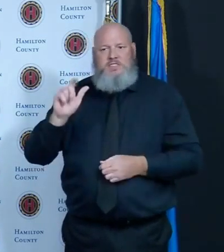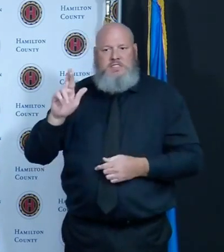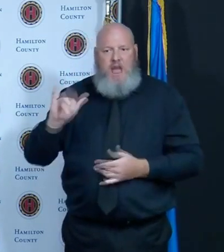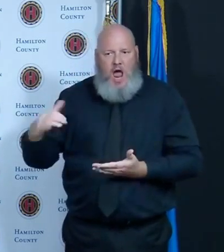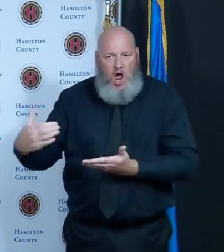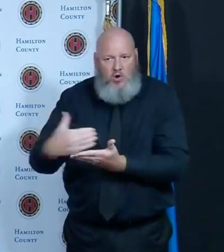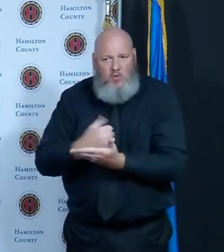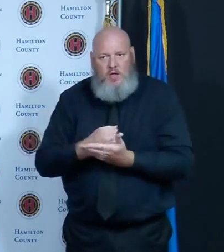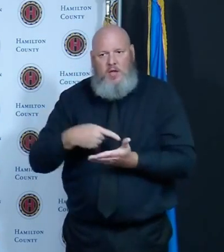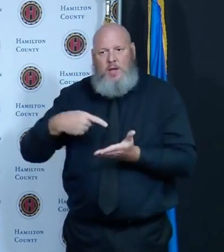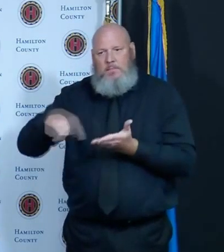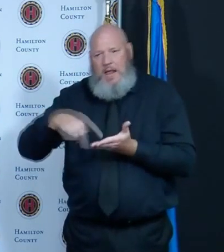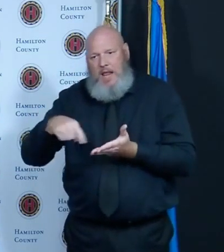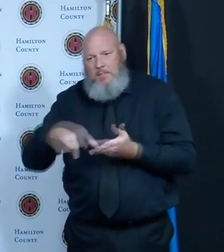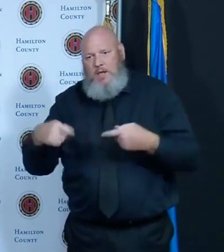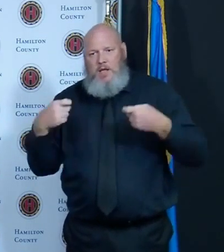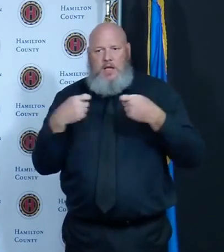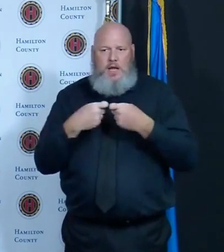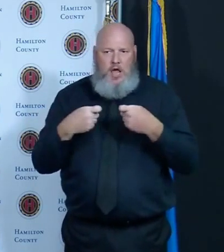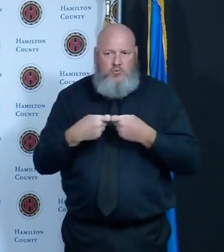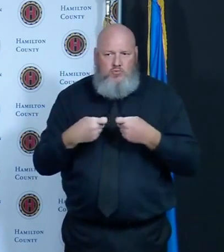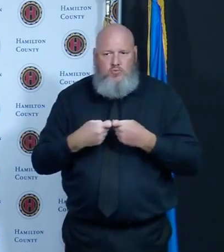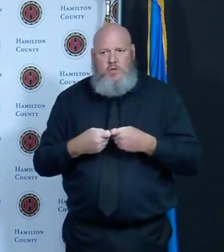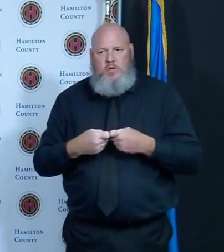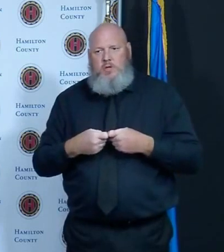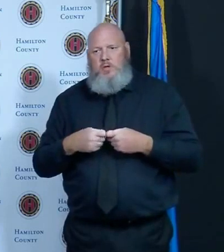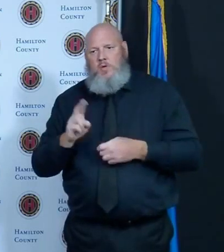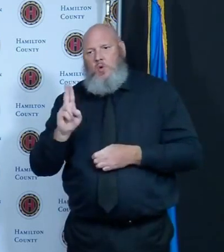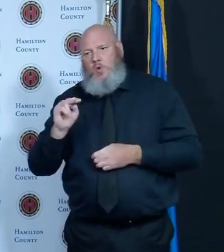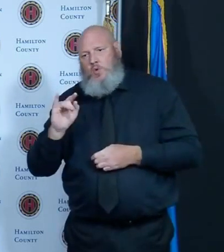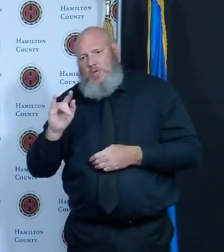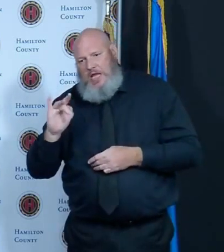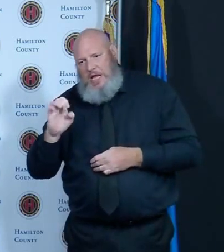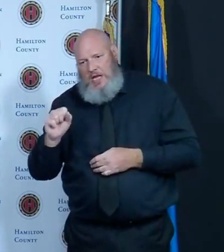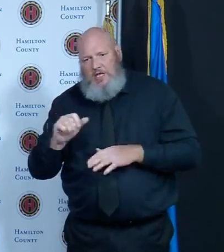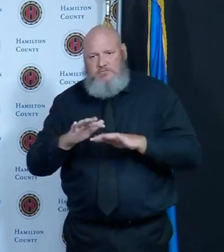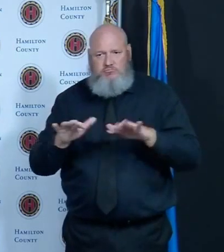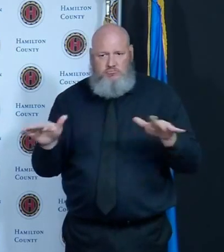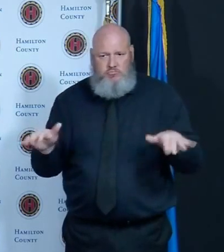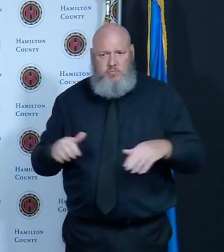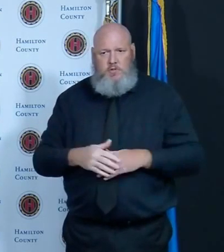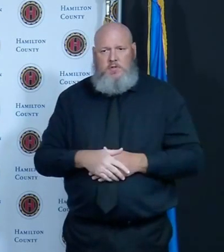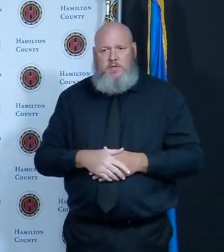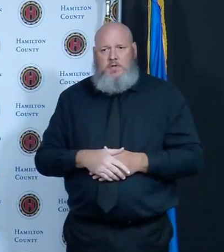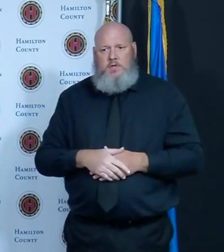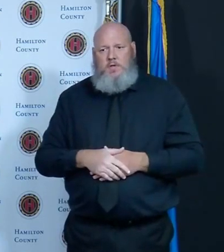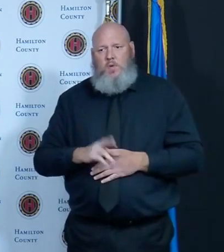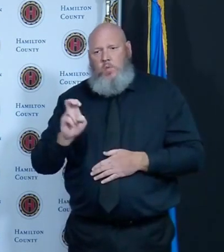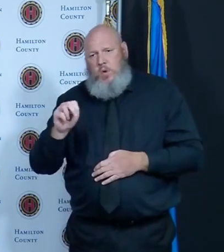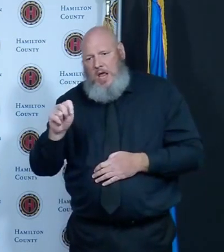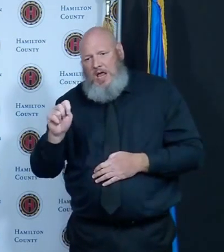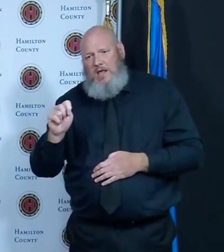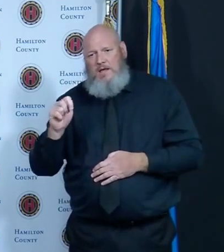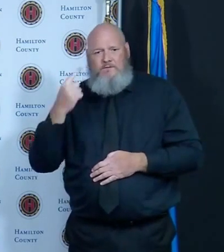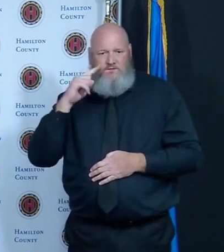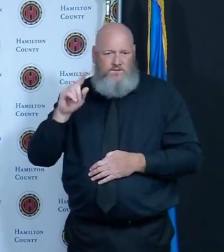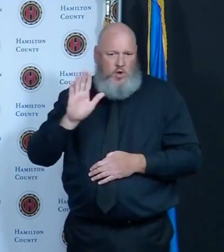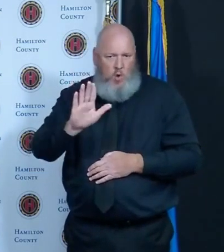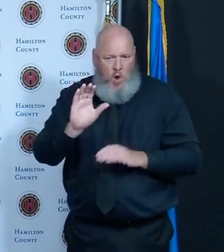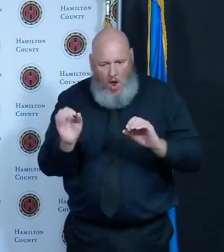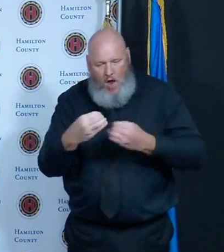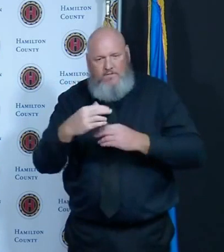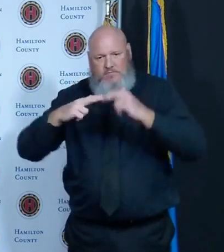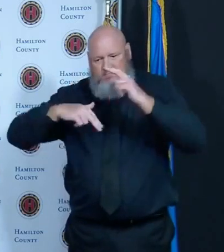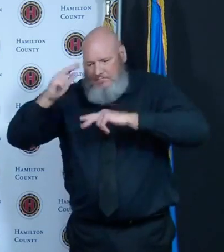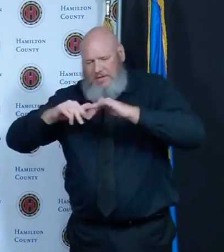and interest expenses. If the loan is used for these categories, there is a strong indication